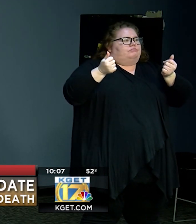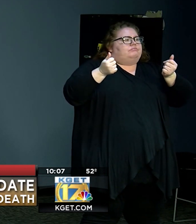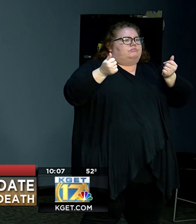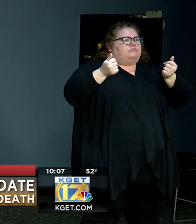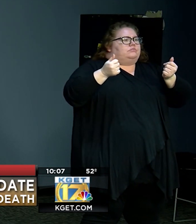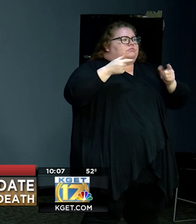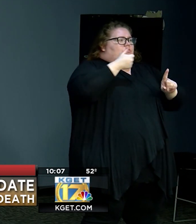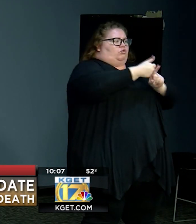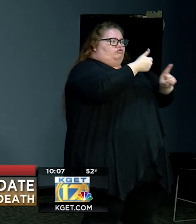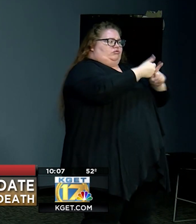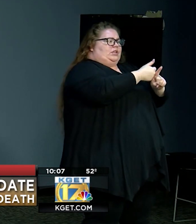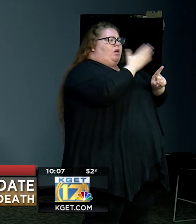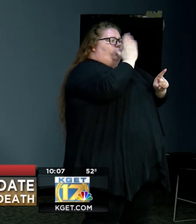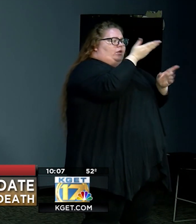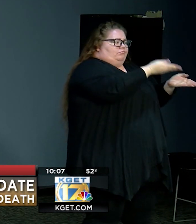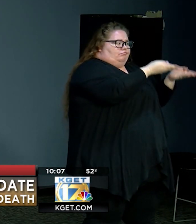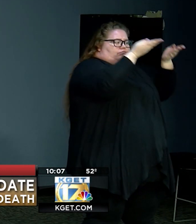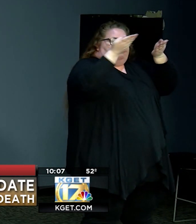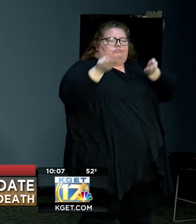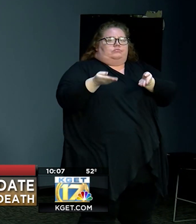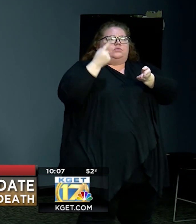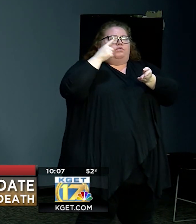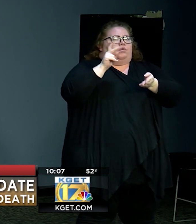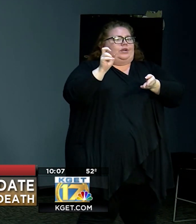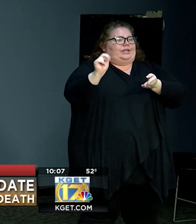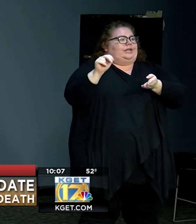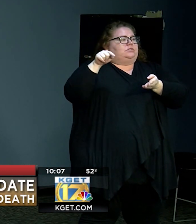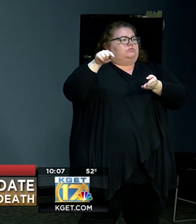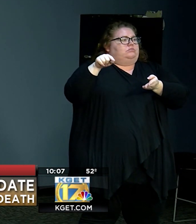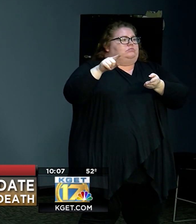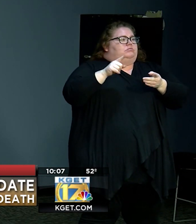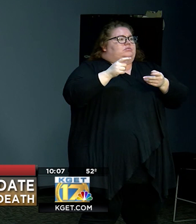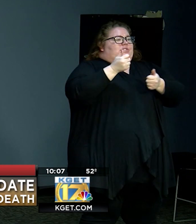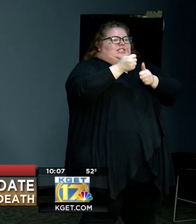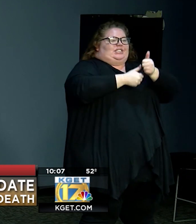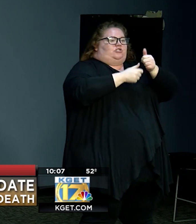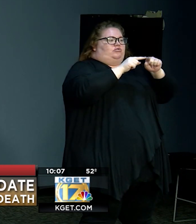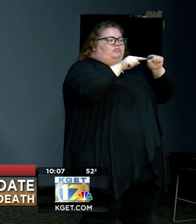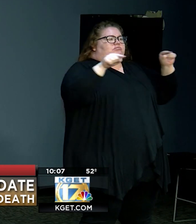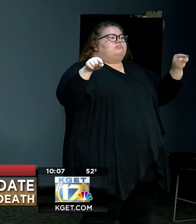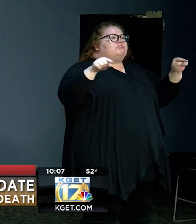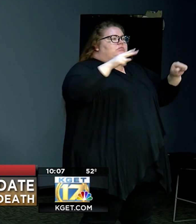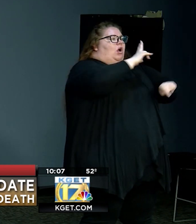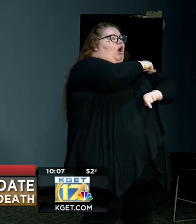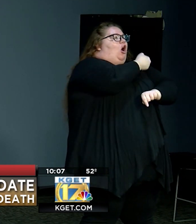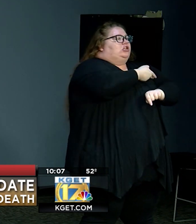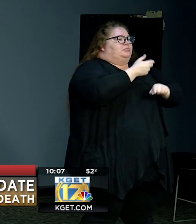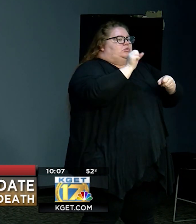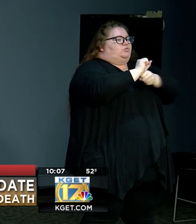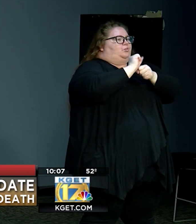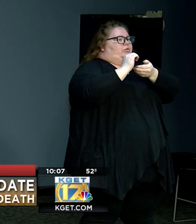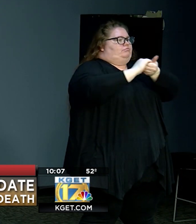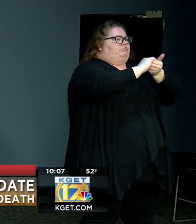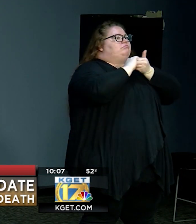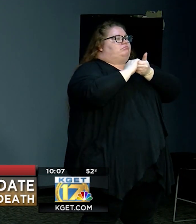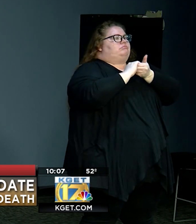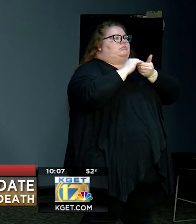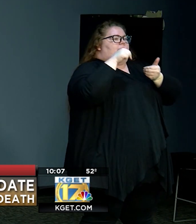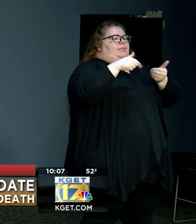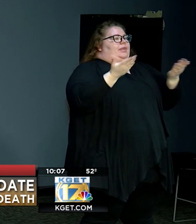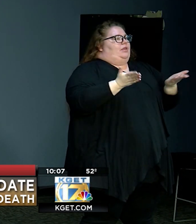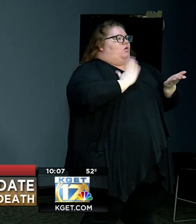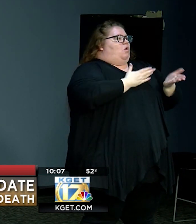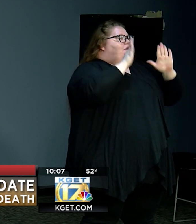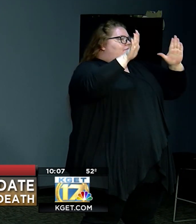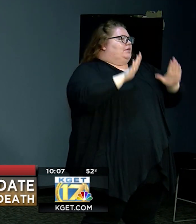She herself would take those over. That's the type of cooperation that we're seeing in our fantastic community.